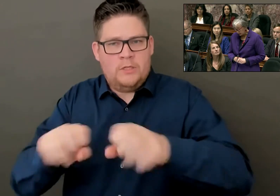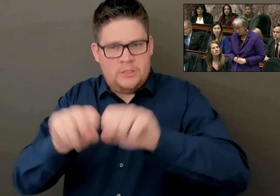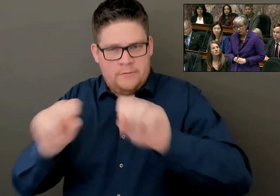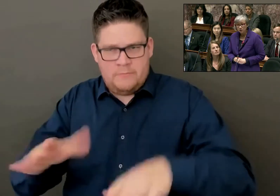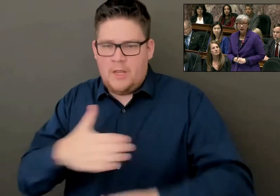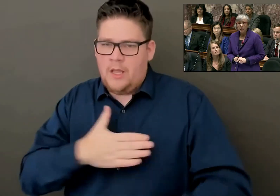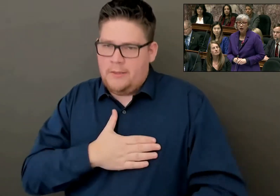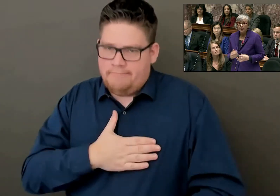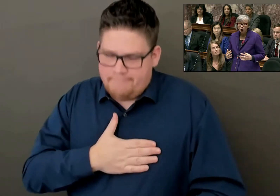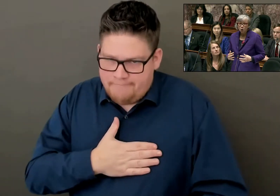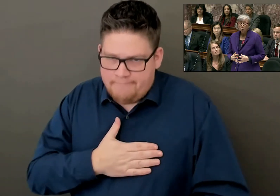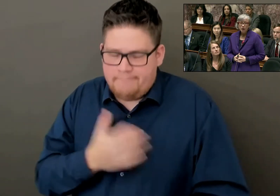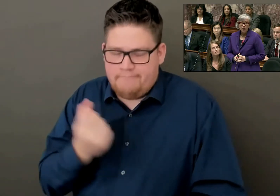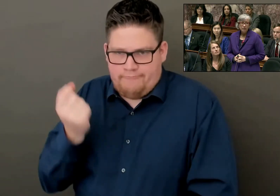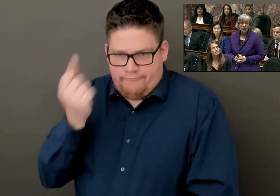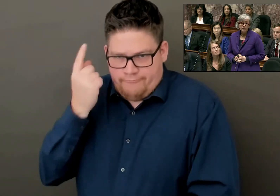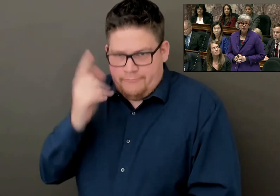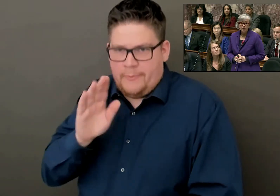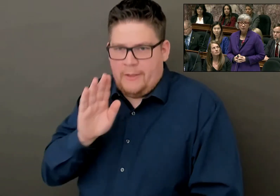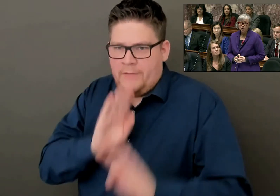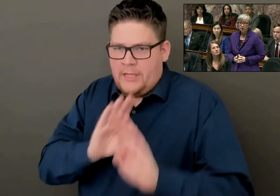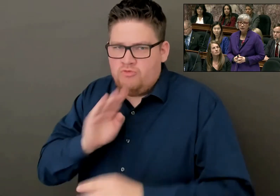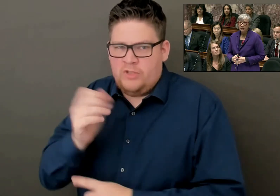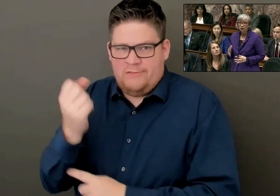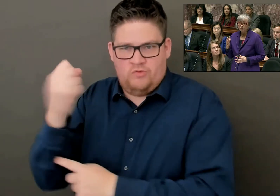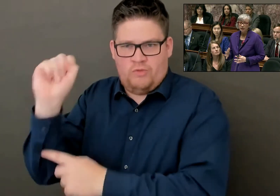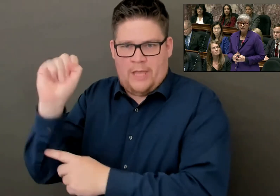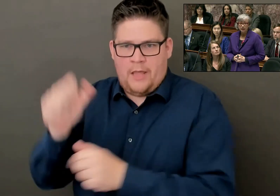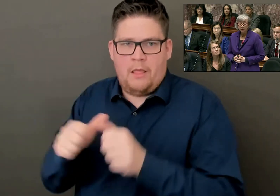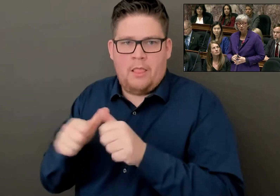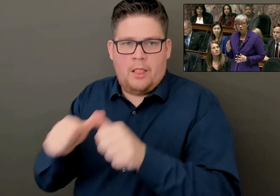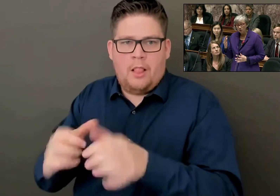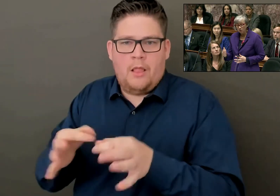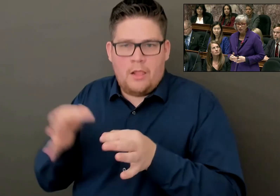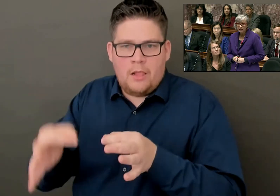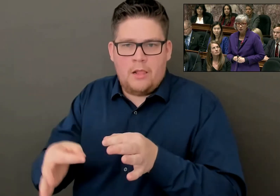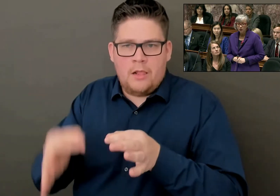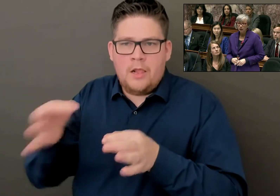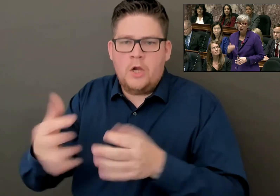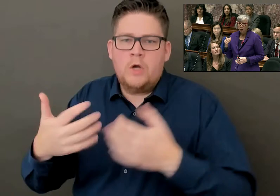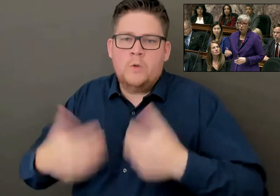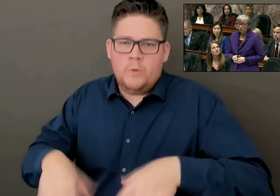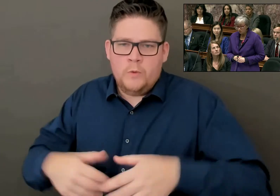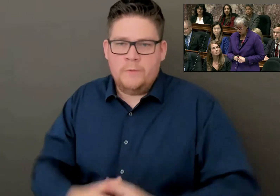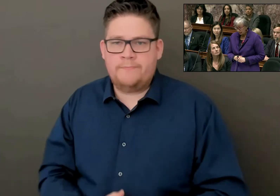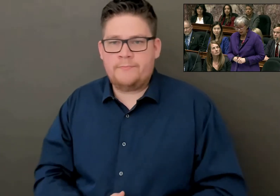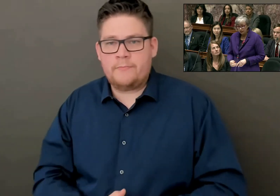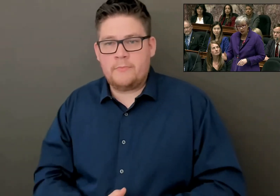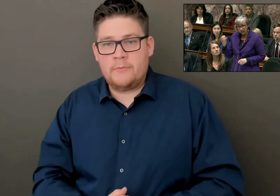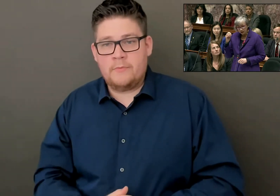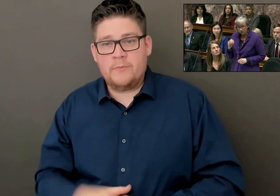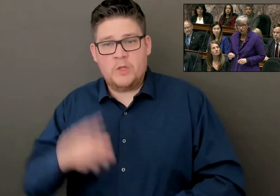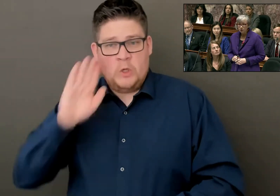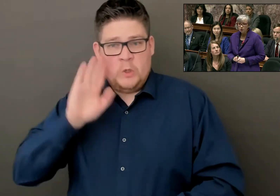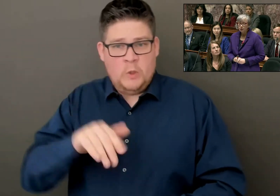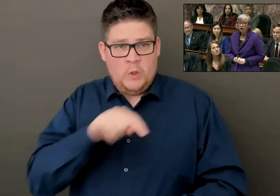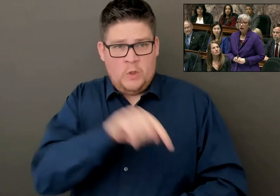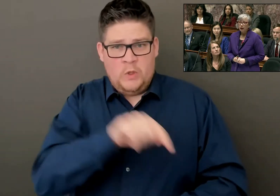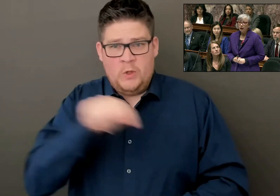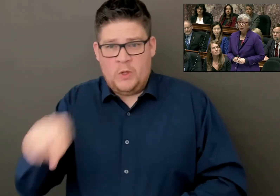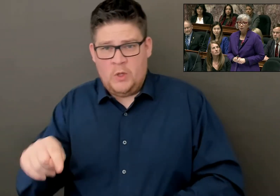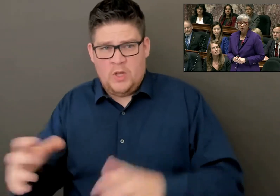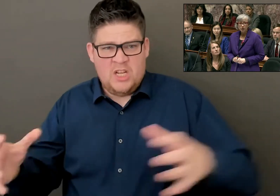the dispute. And I know that the parties have been at the table all last week through the weekend. I have